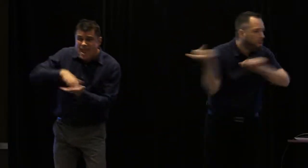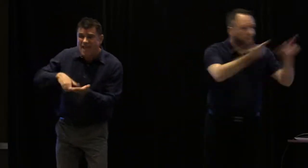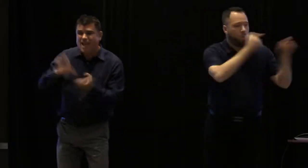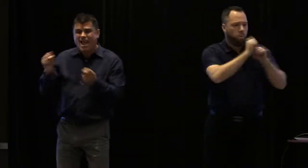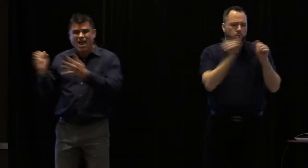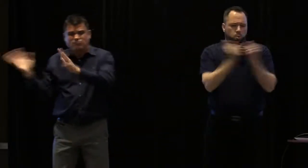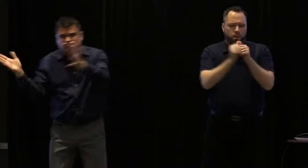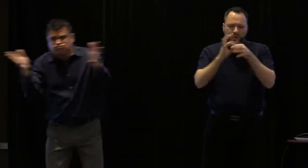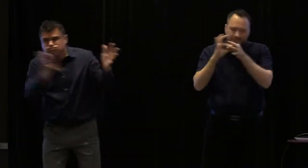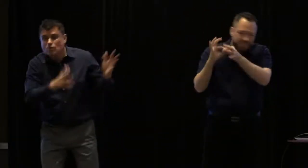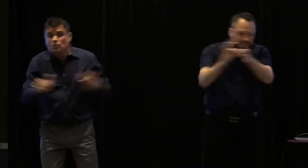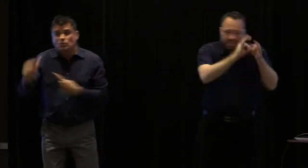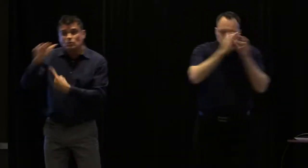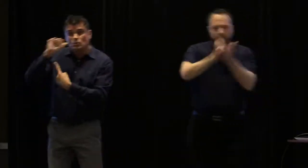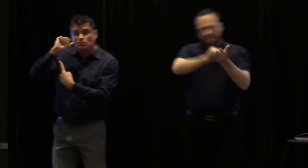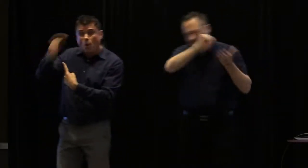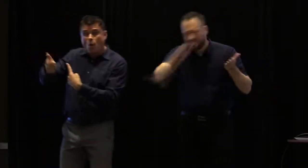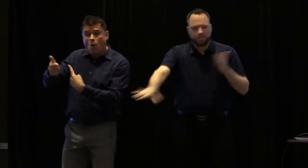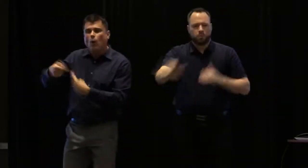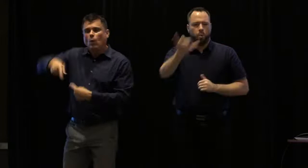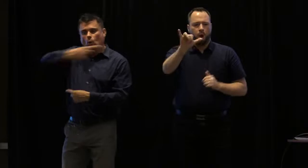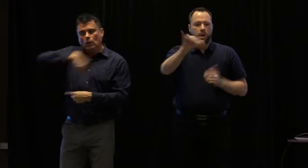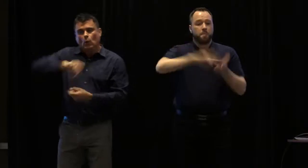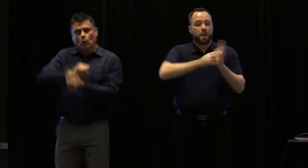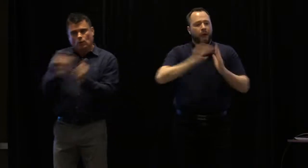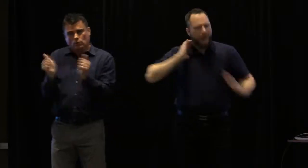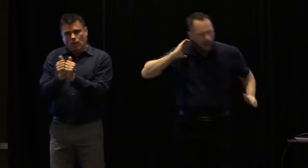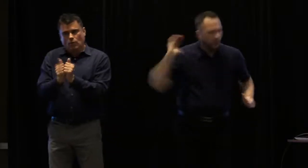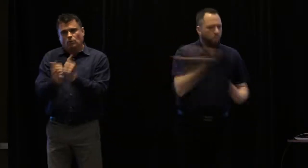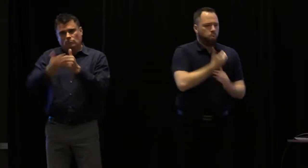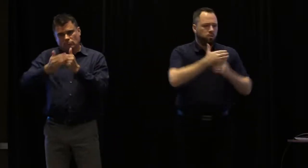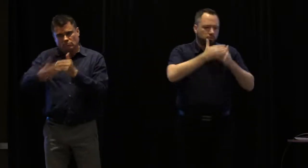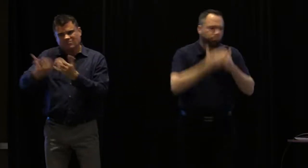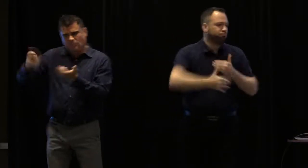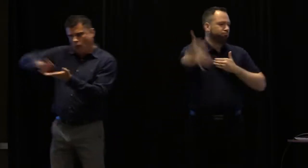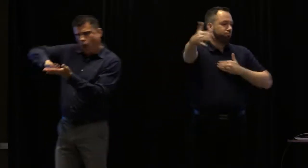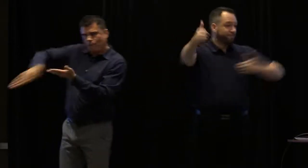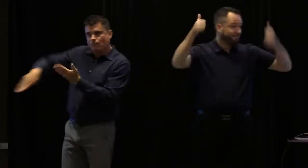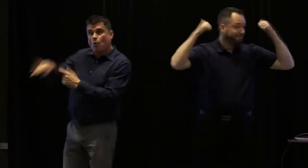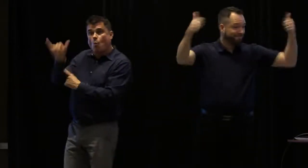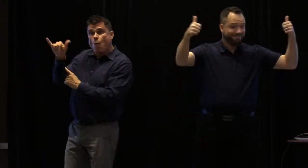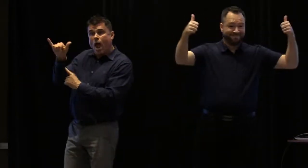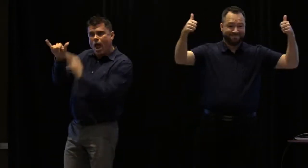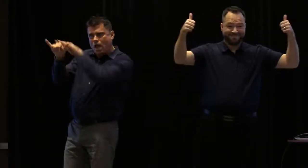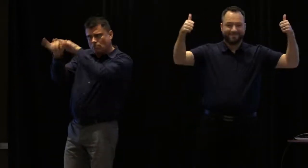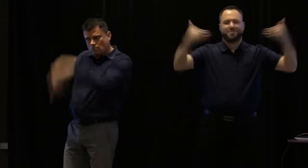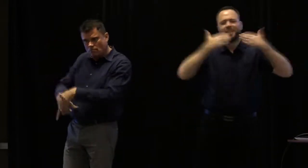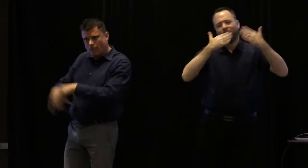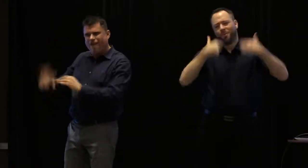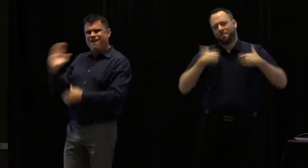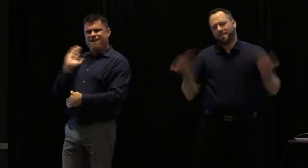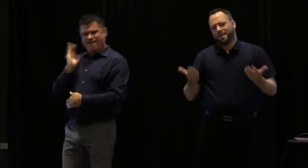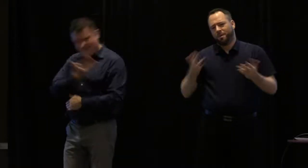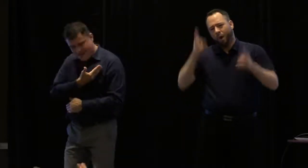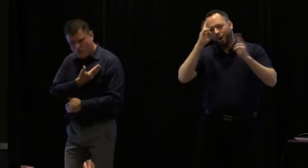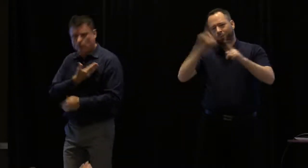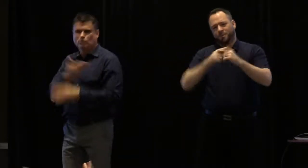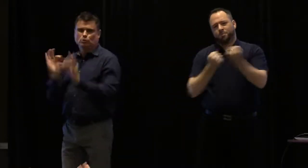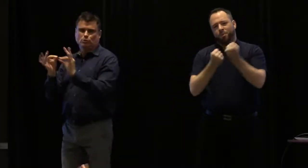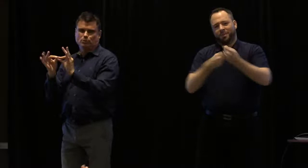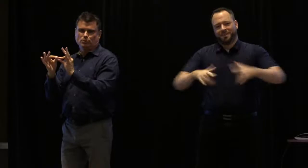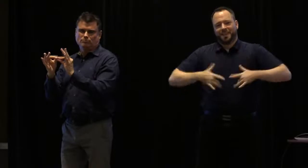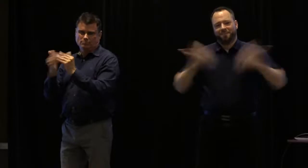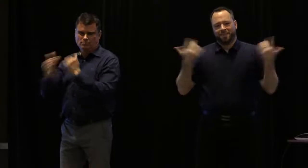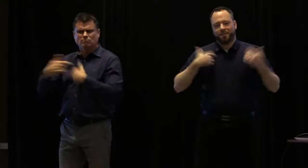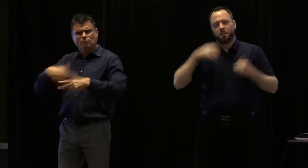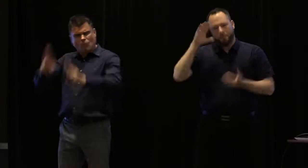some cake, and tomorrow, let's continue to work together to remove that why and look at our.